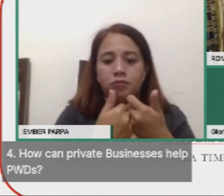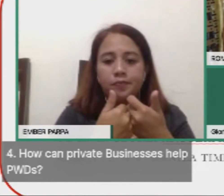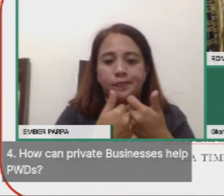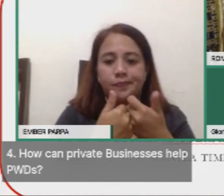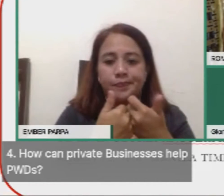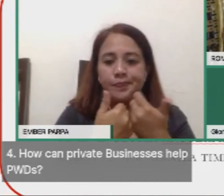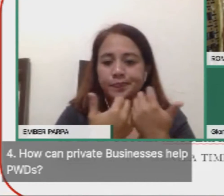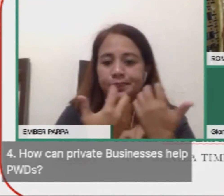Yeah.